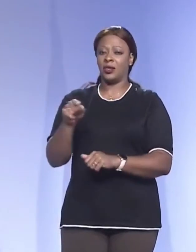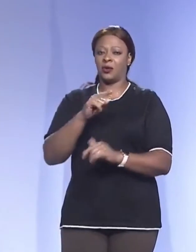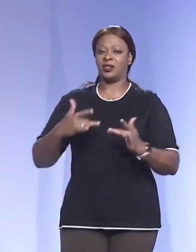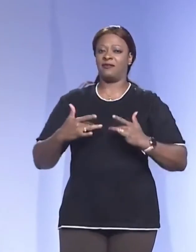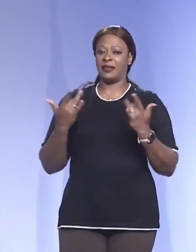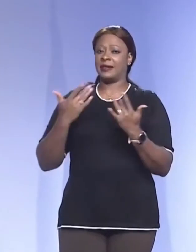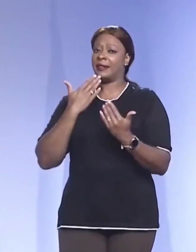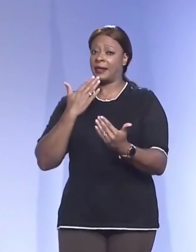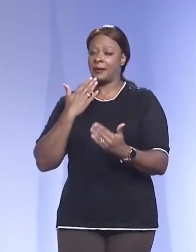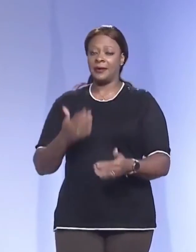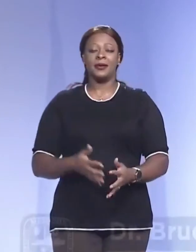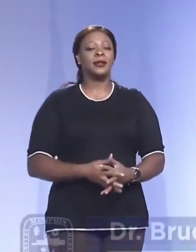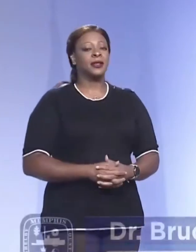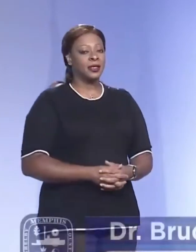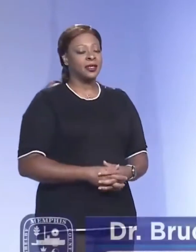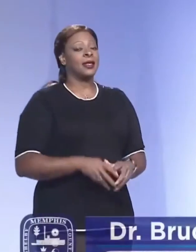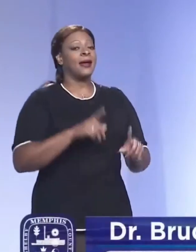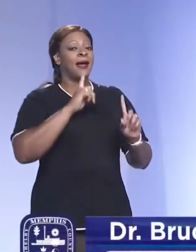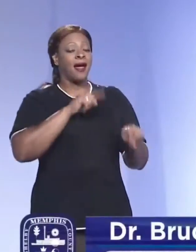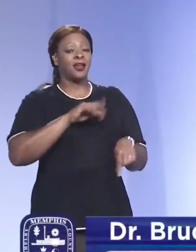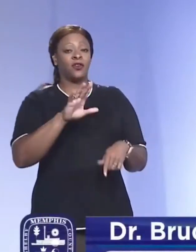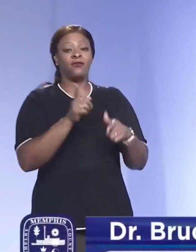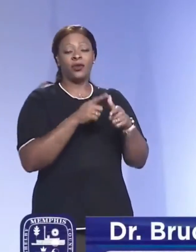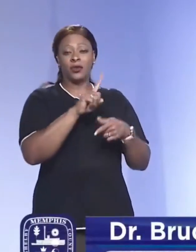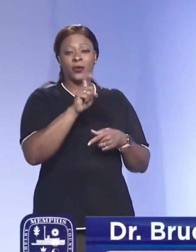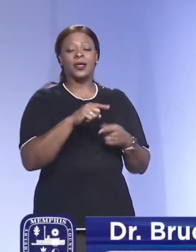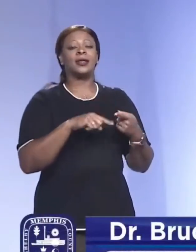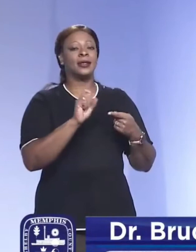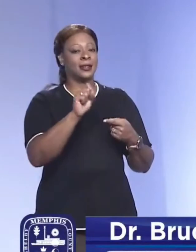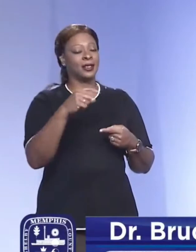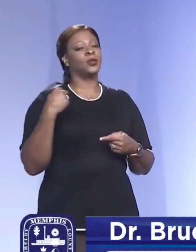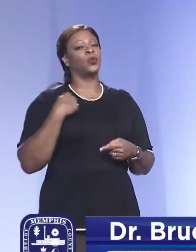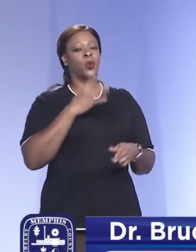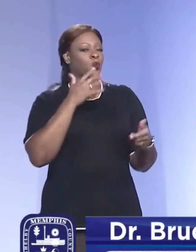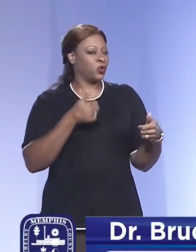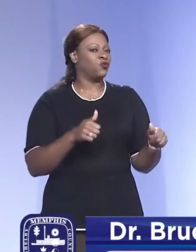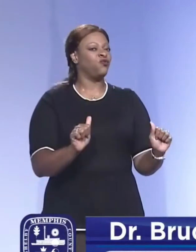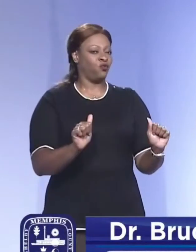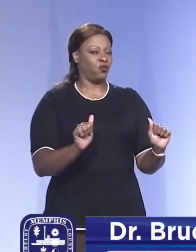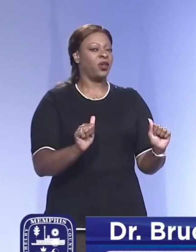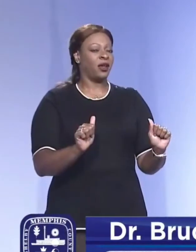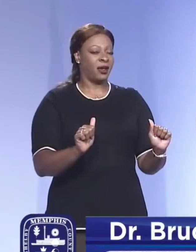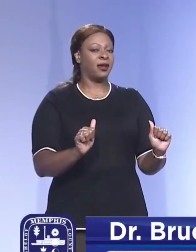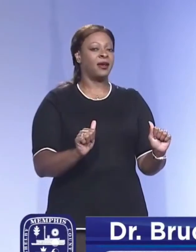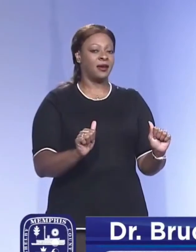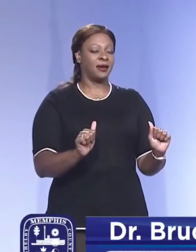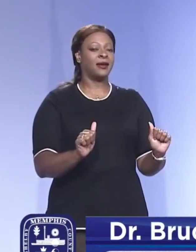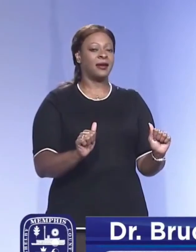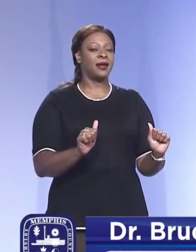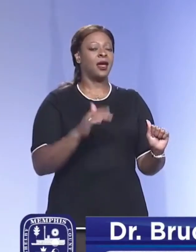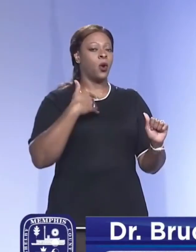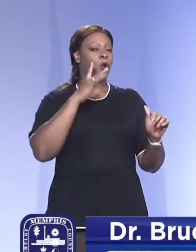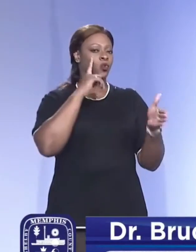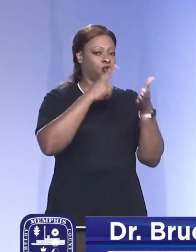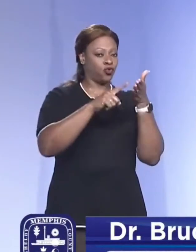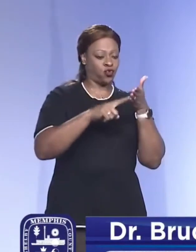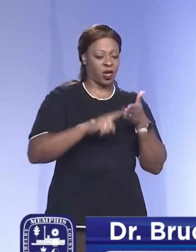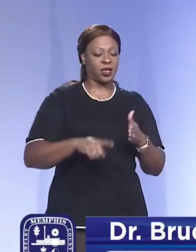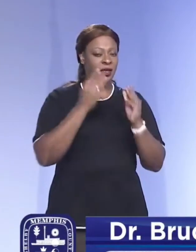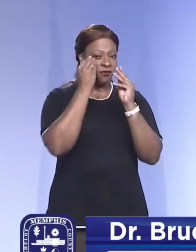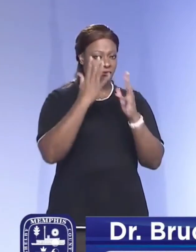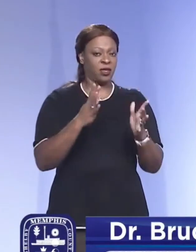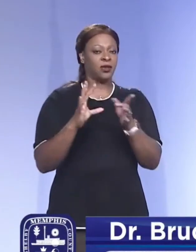you. Okay, to answer your first question, yes, we will track the information as it relates